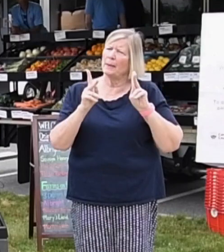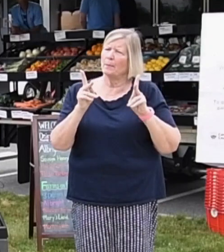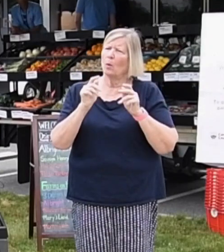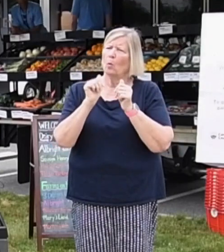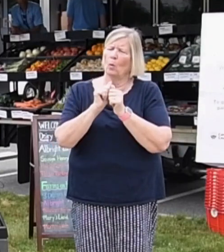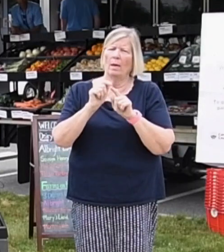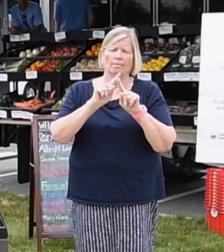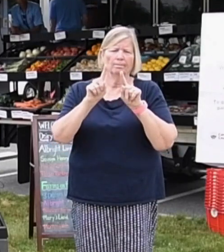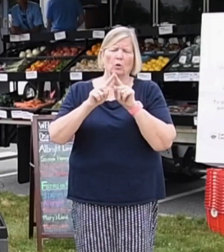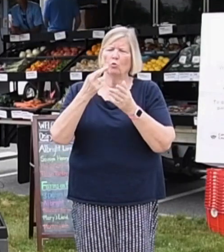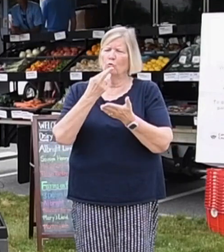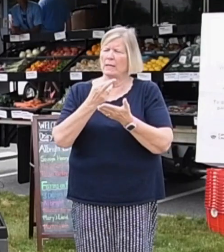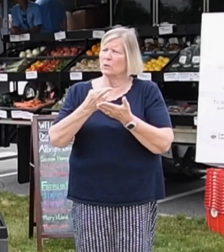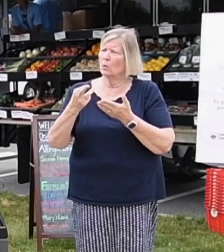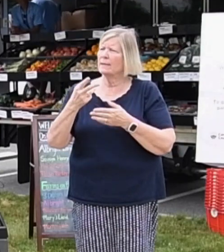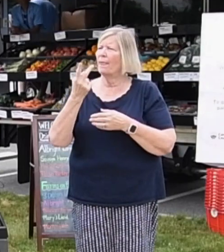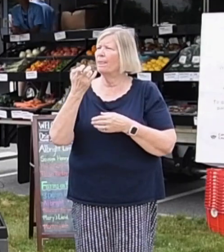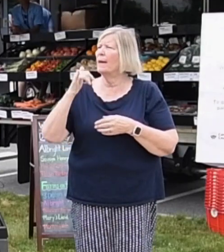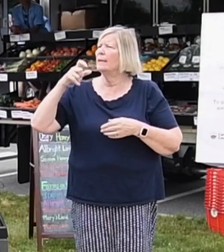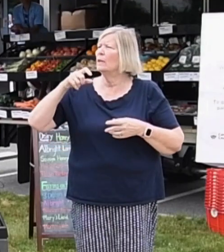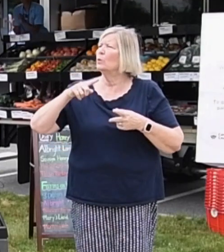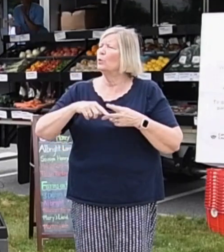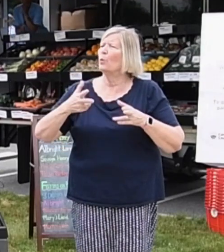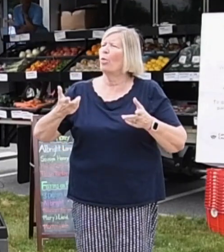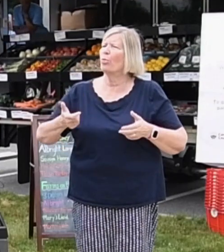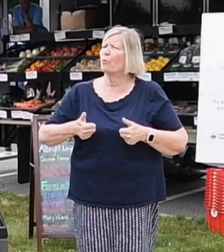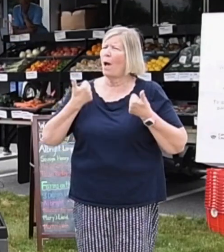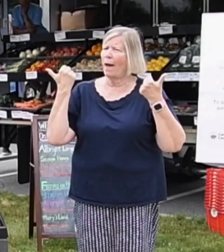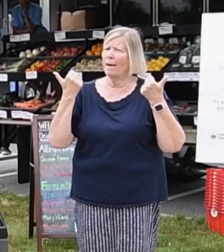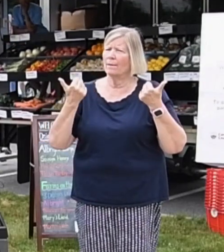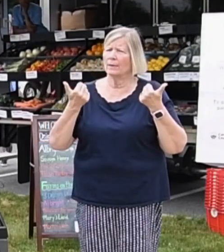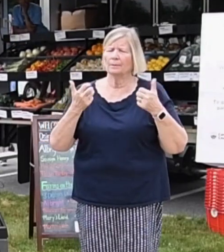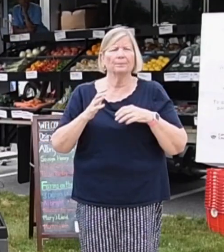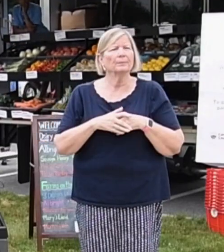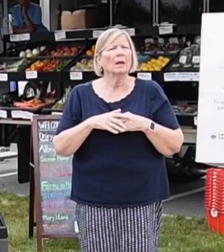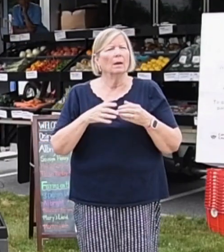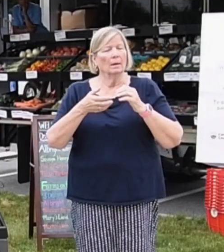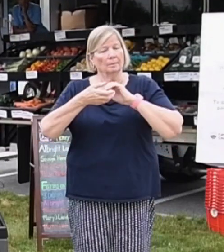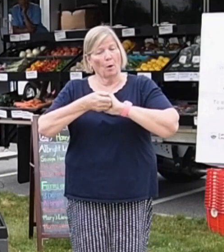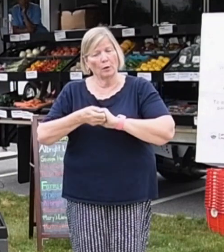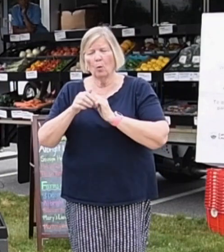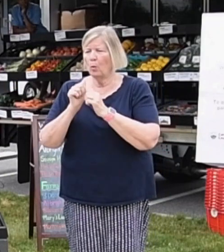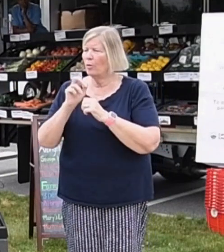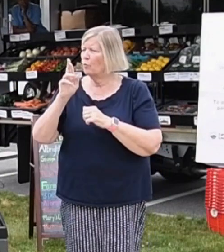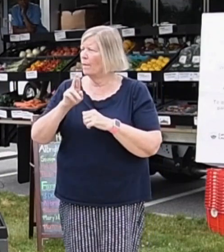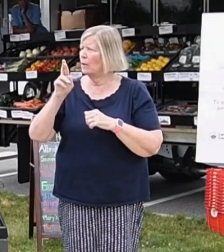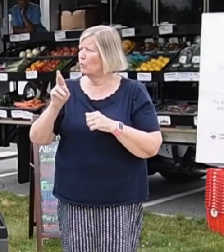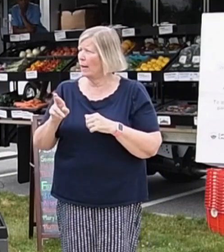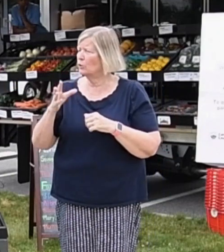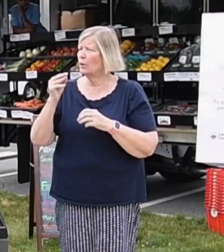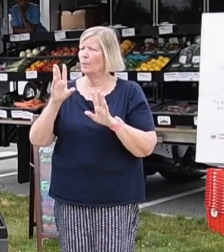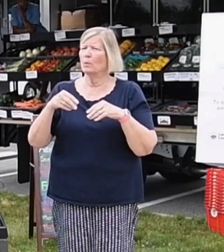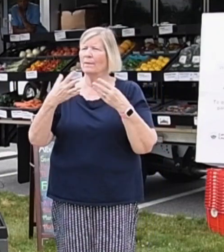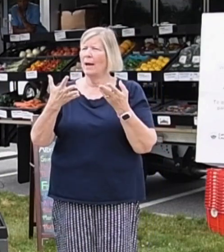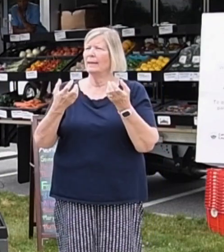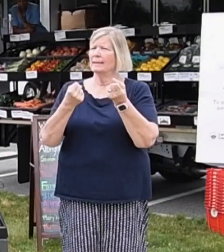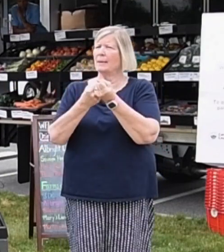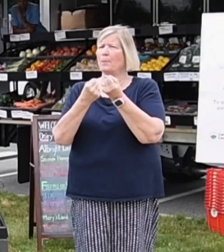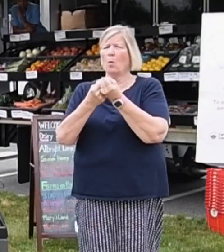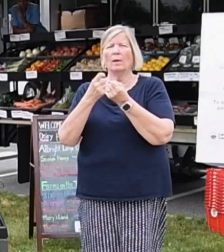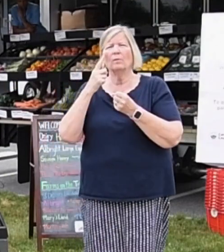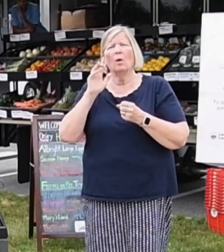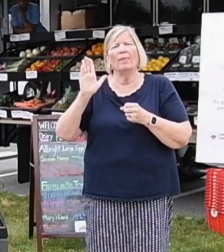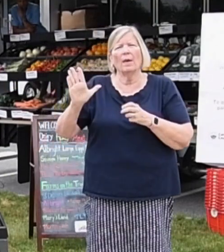the resources they need to thrive. Partnering with the Roving Radish and providing support for